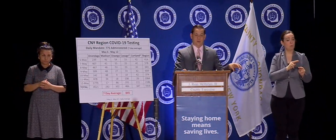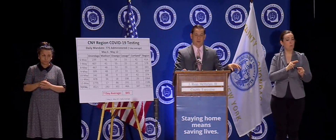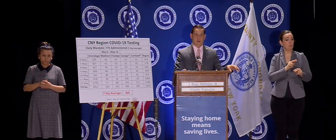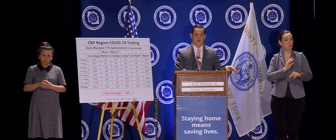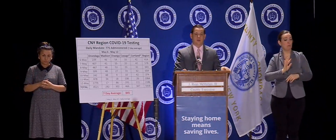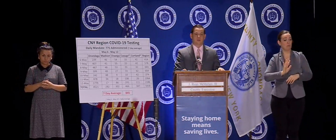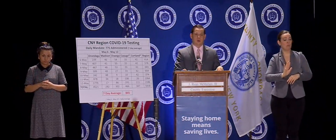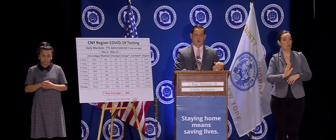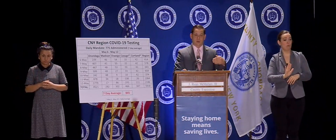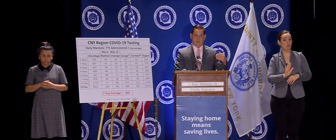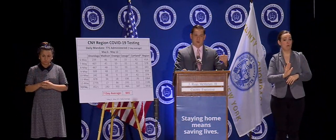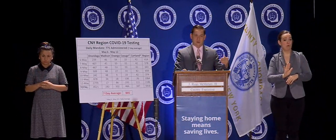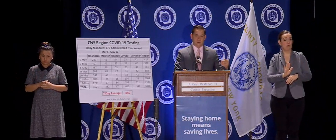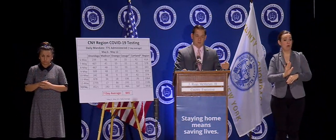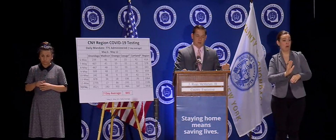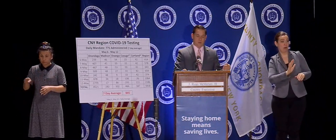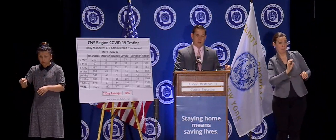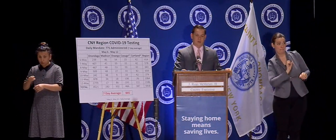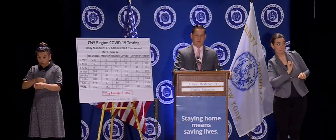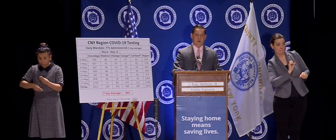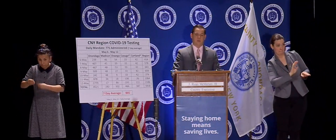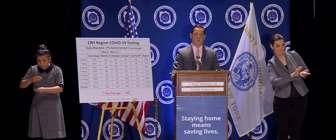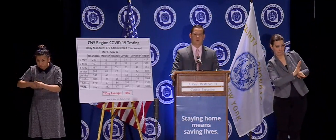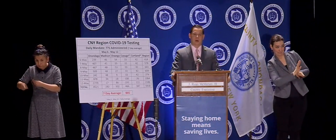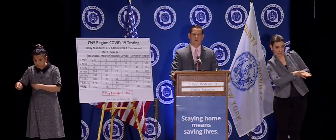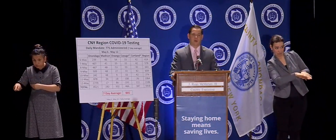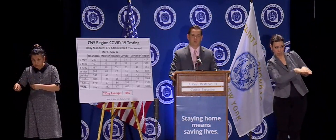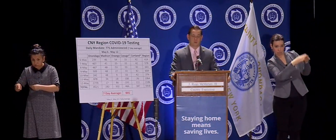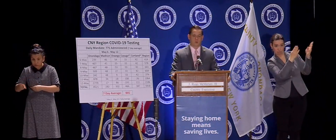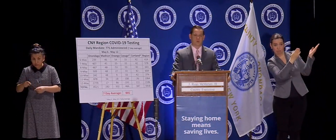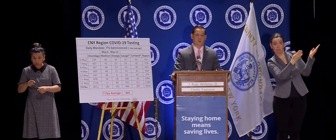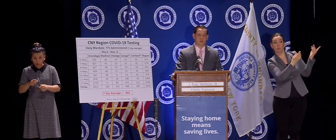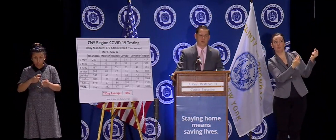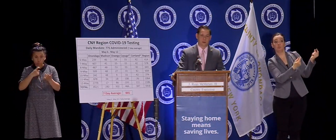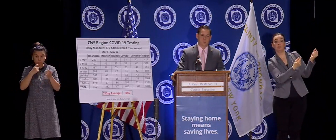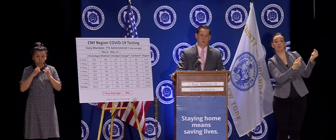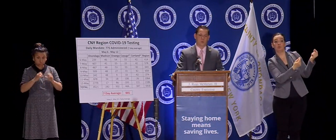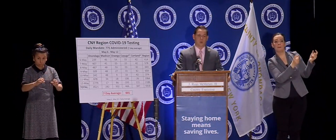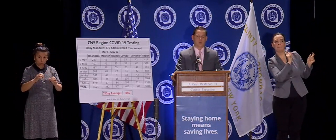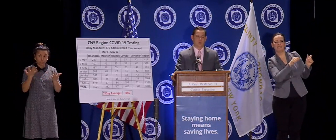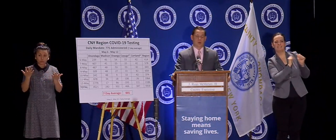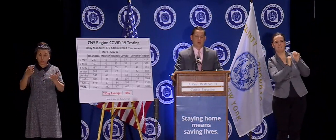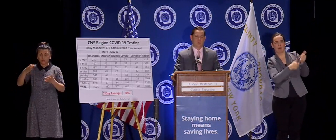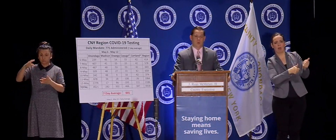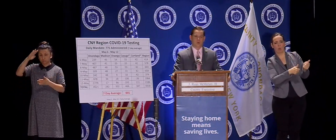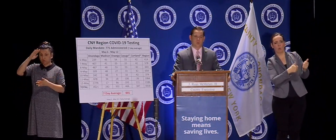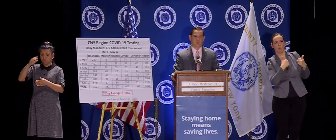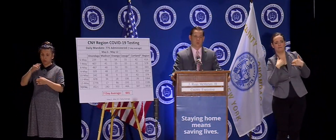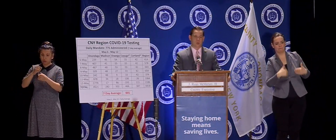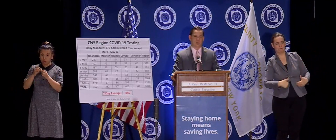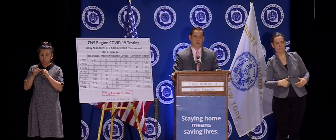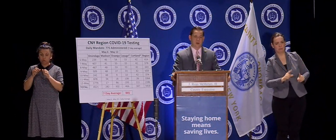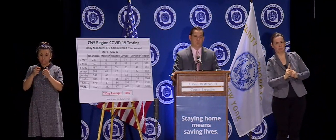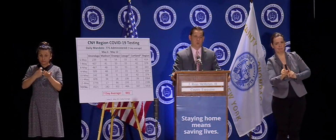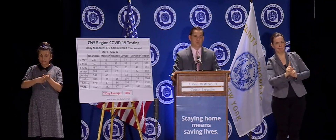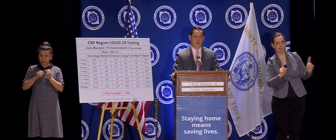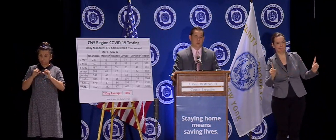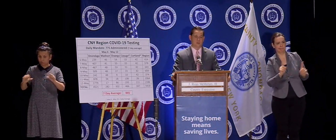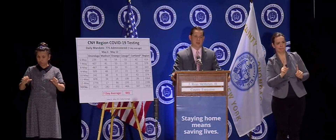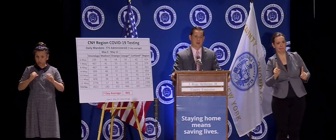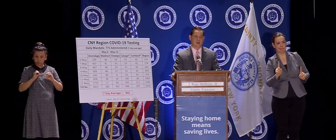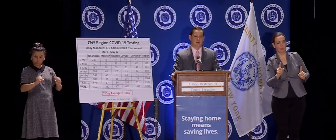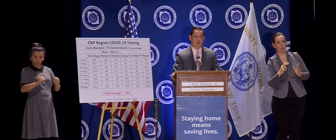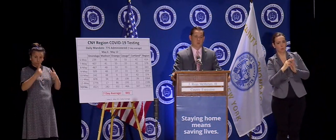of the public. So that falls under the public health department. We'll have our own enforcement unit that we will work through, and then once